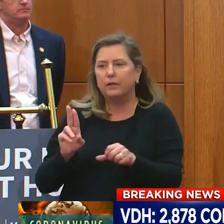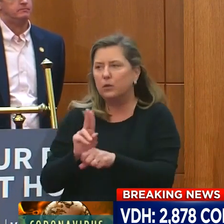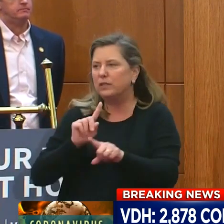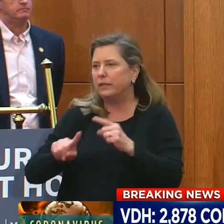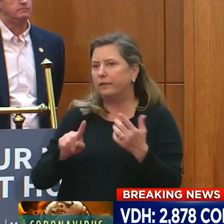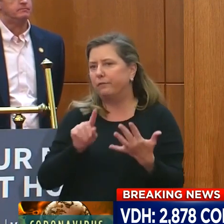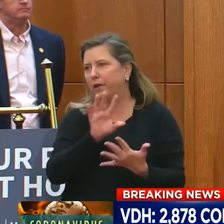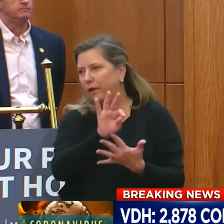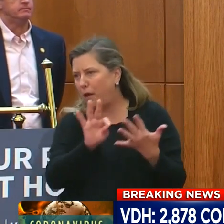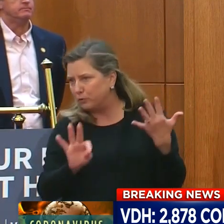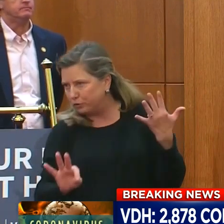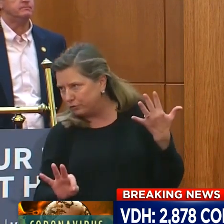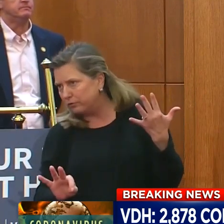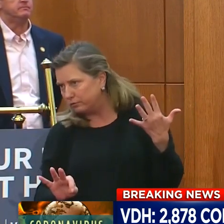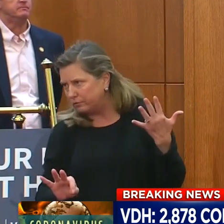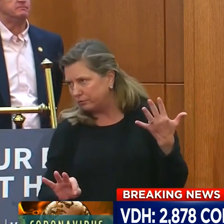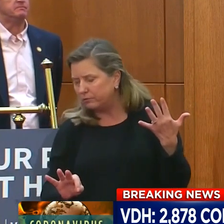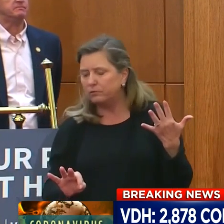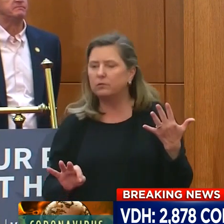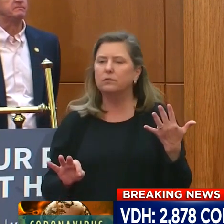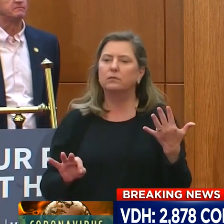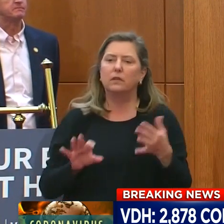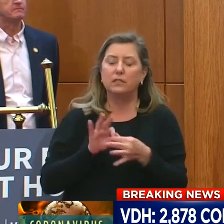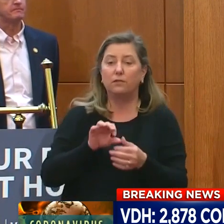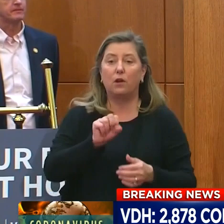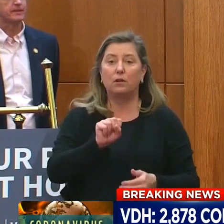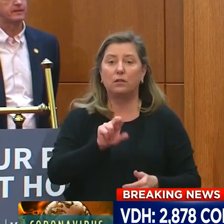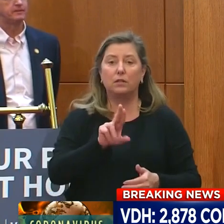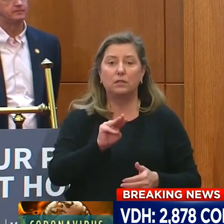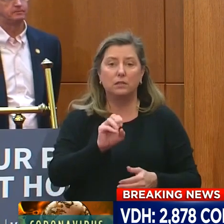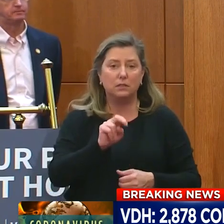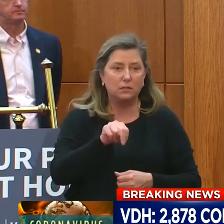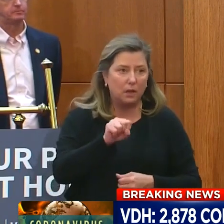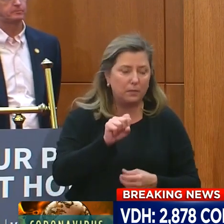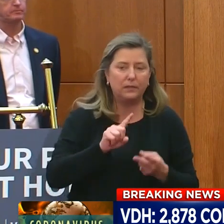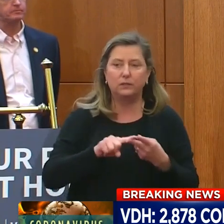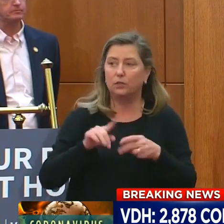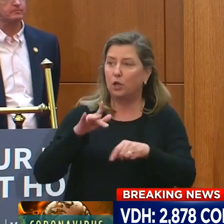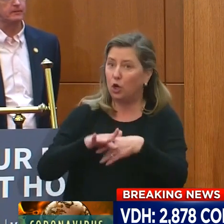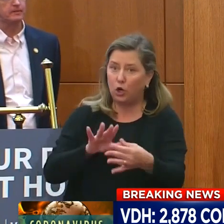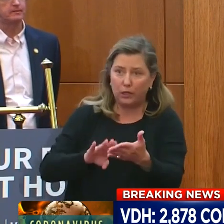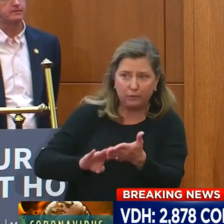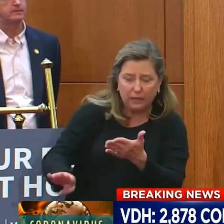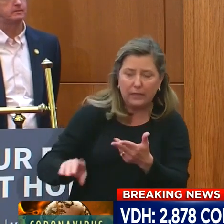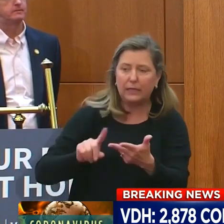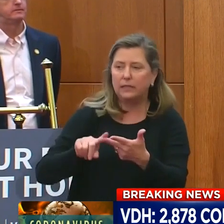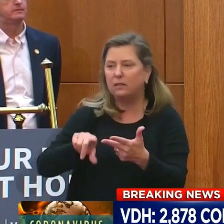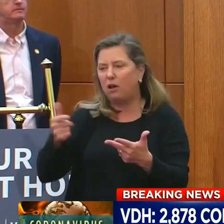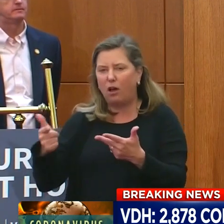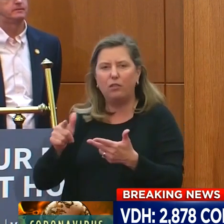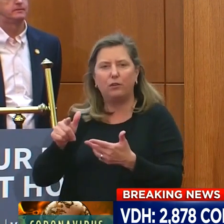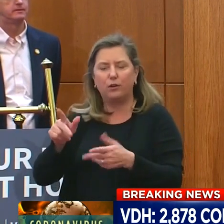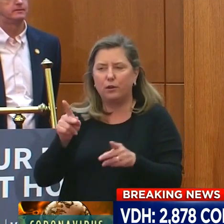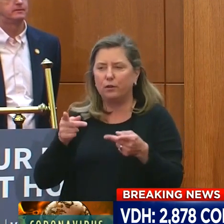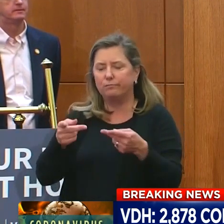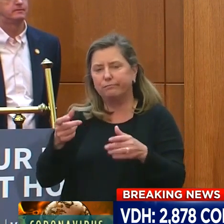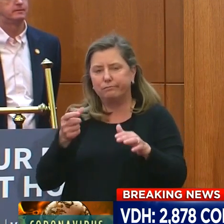opportunities with summonses and early release and alternatives to incarceration, electronic